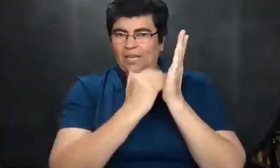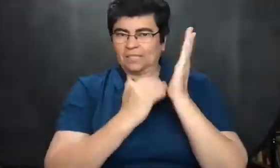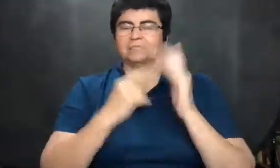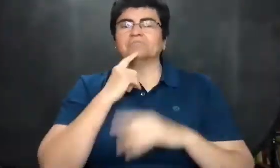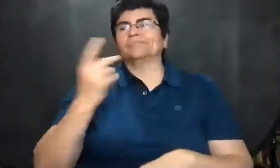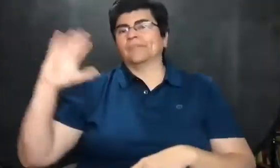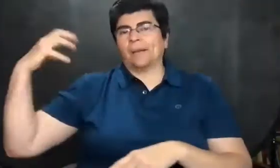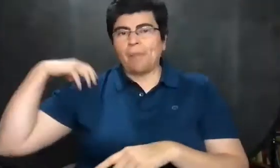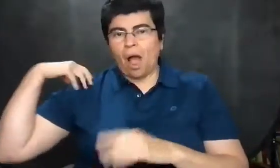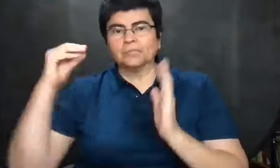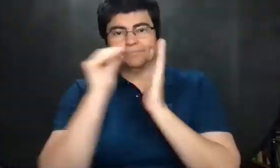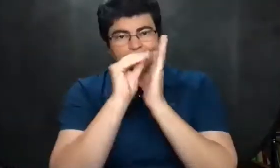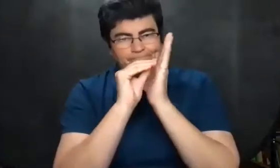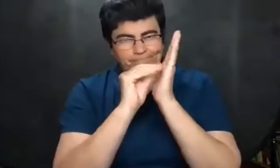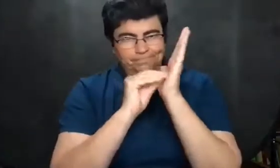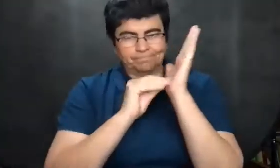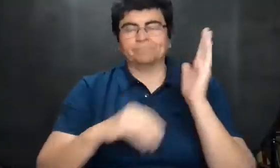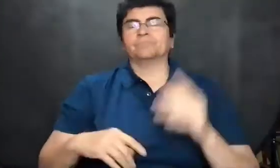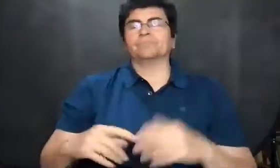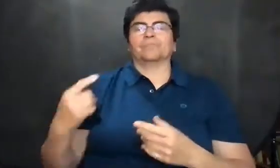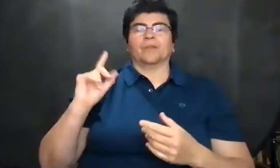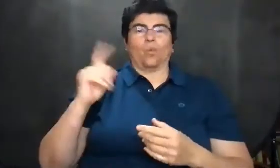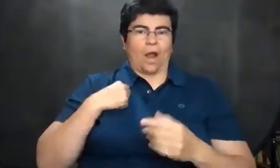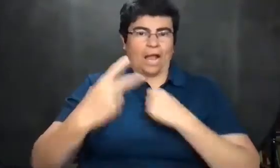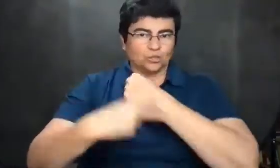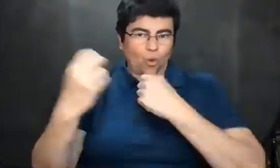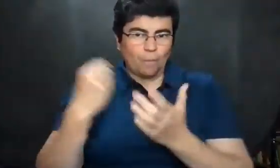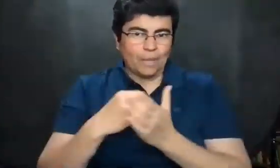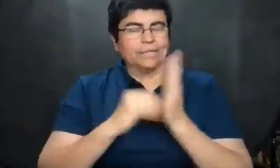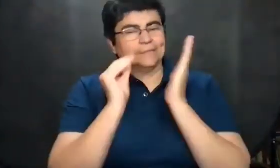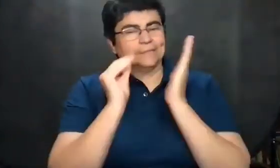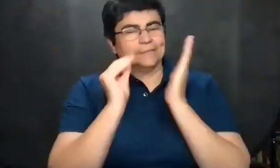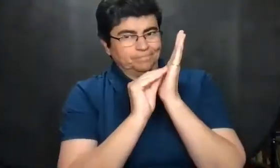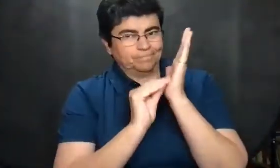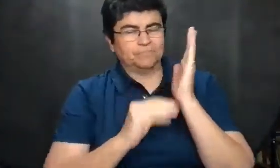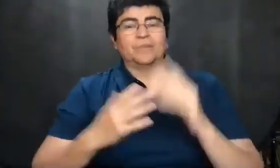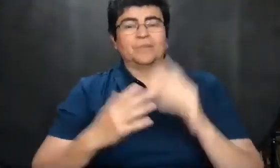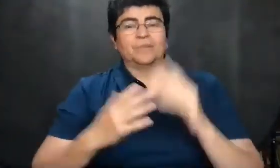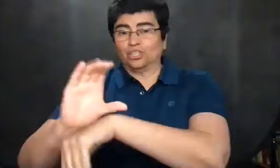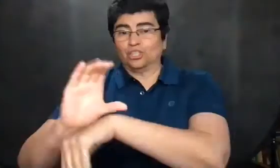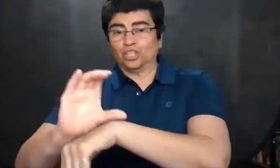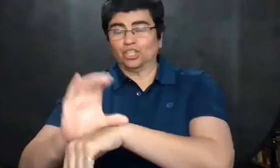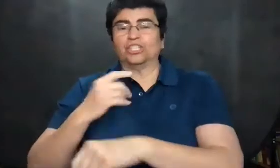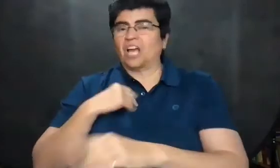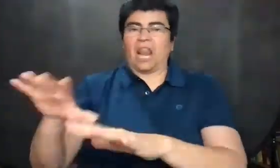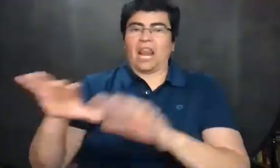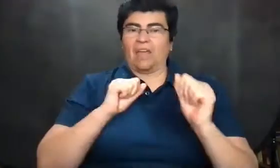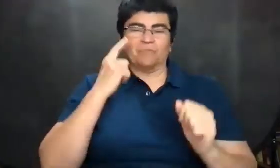employers and, where I had stolen money and, my church that I'd walked away from because I got mad one day.